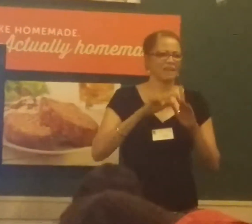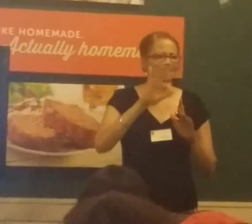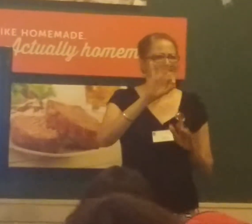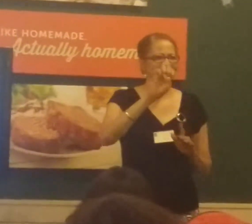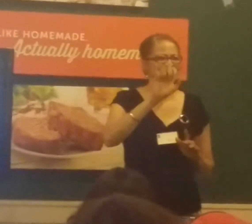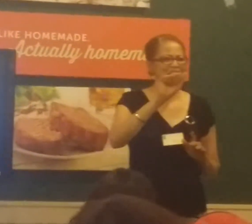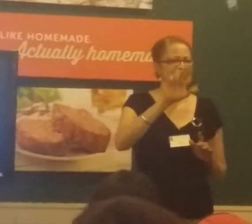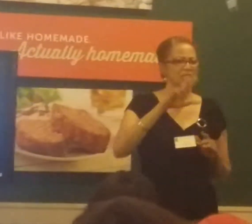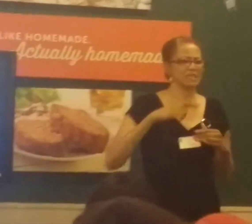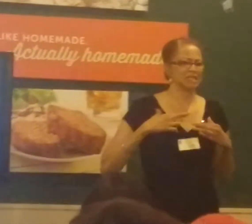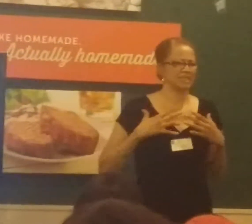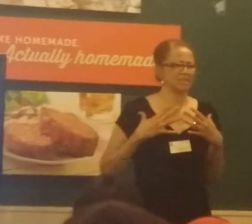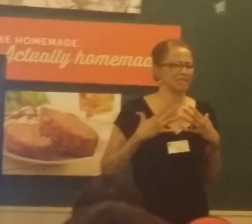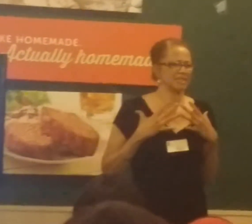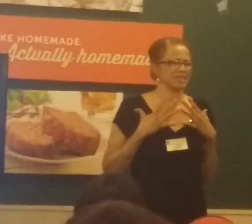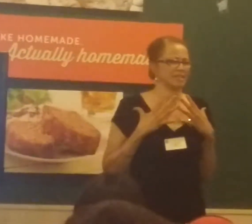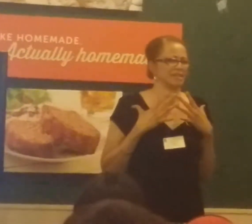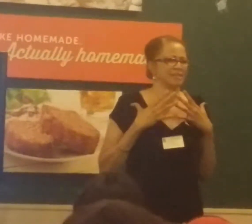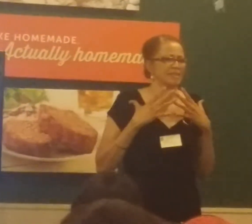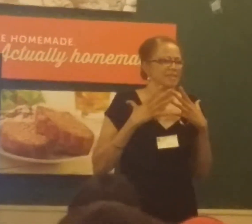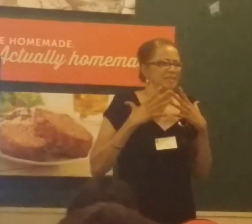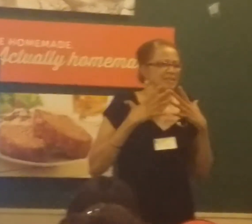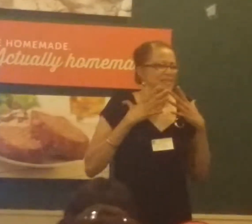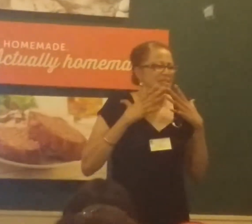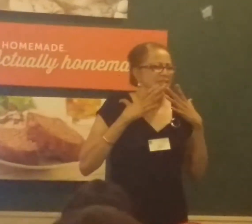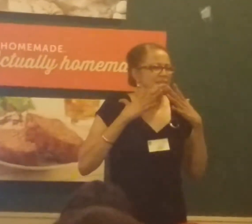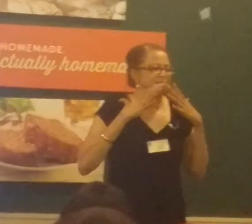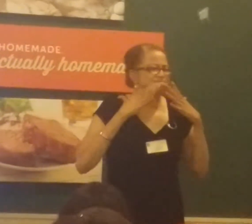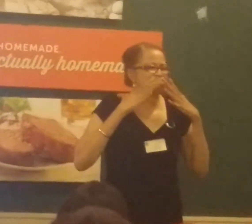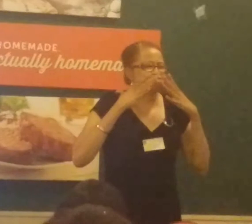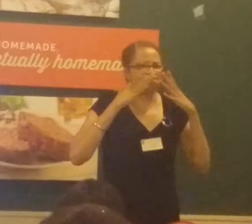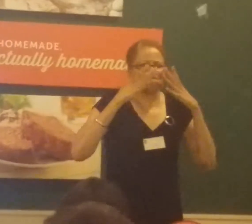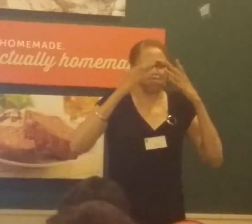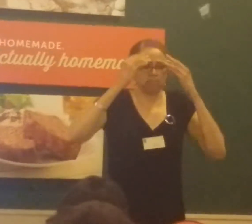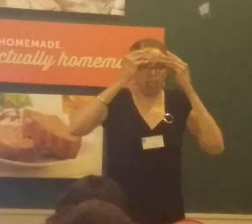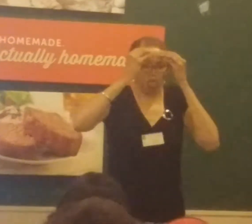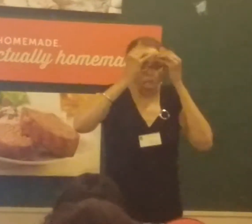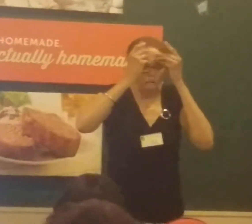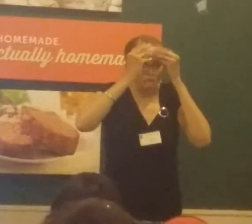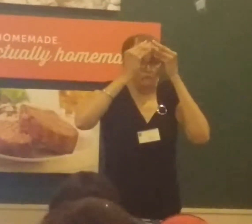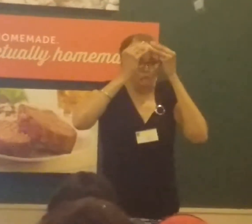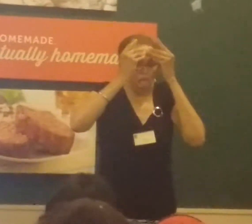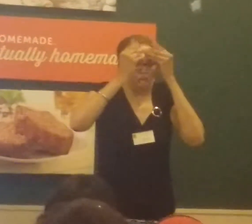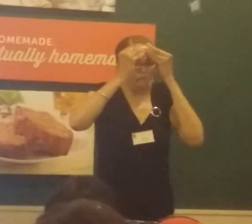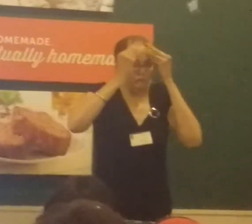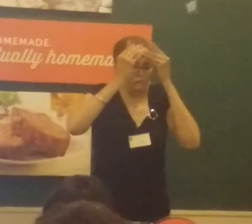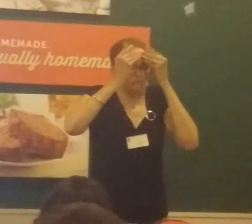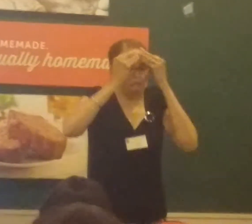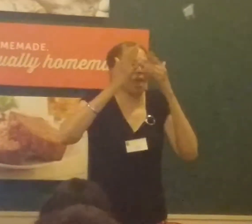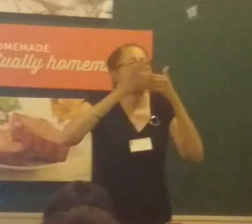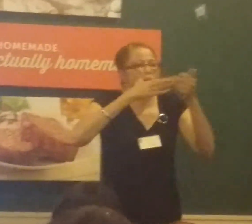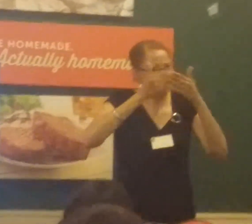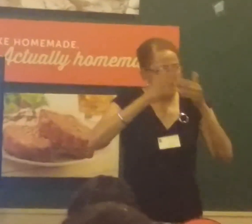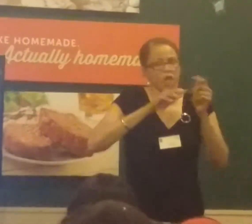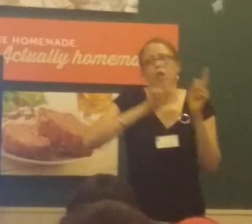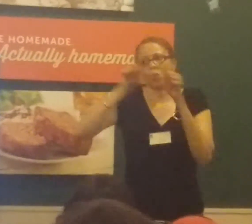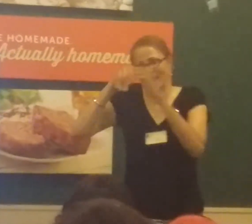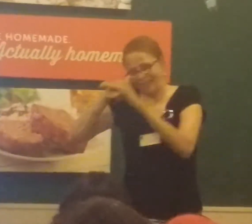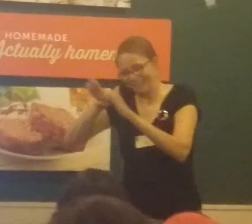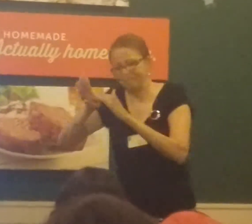gonna even say it. That's that fear that took over me. And it just started consuming me, making me think. But I